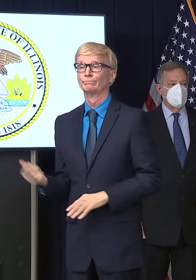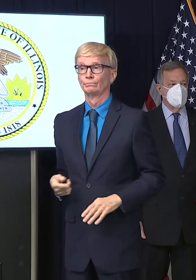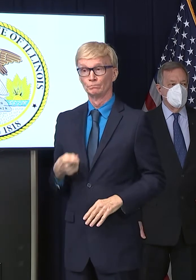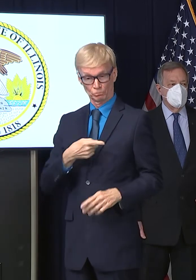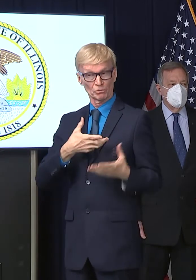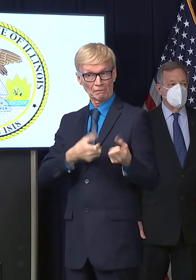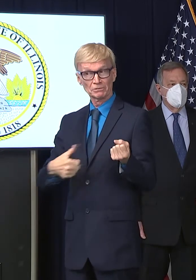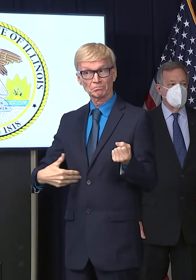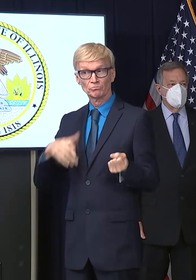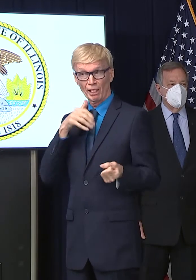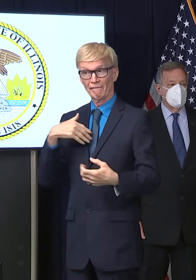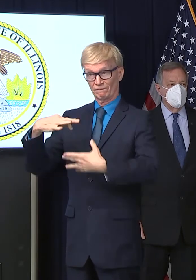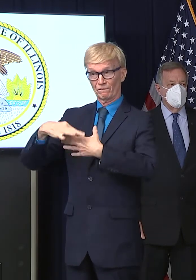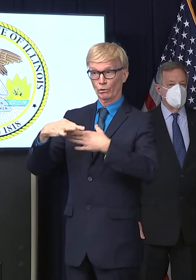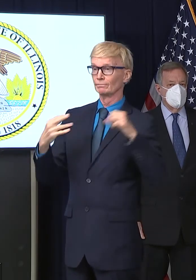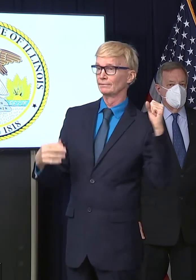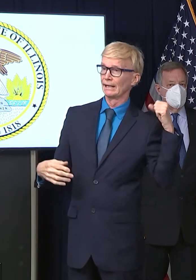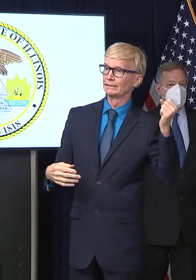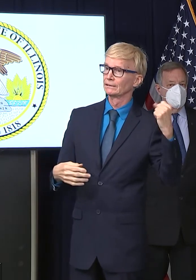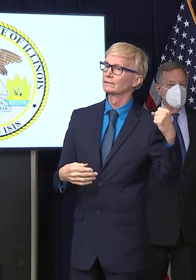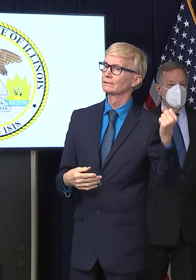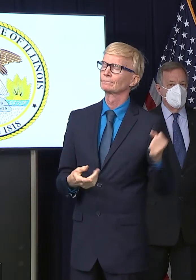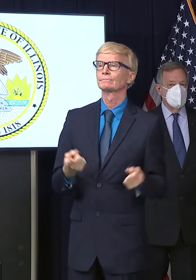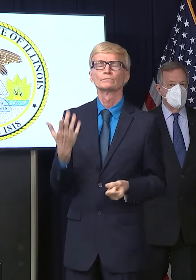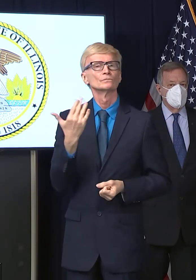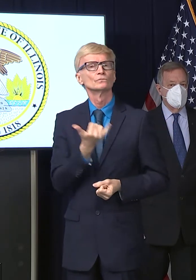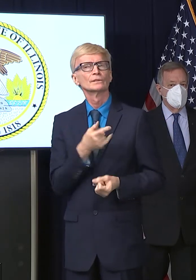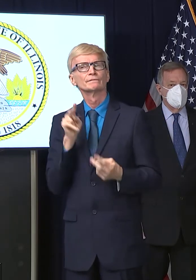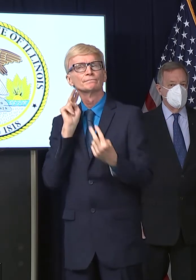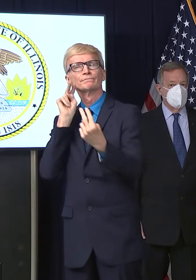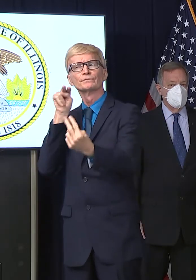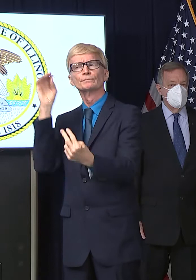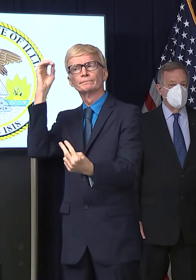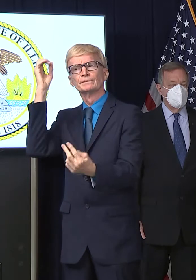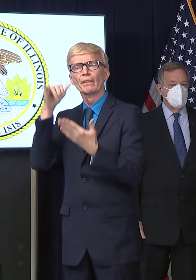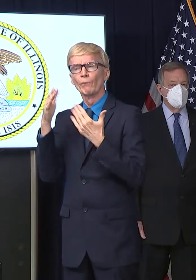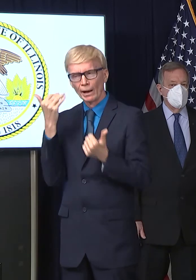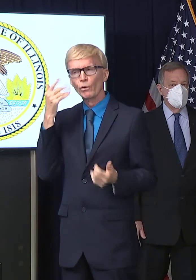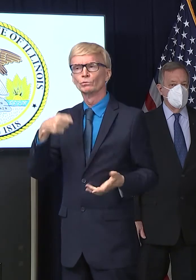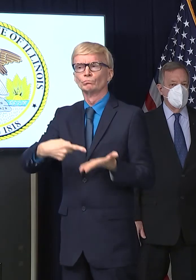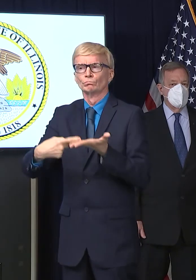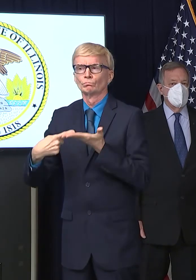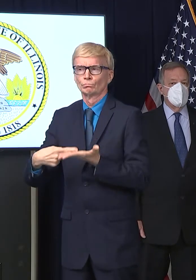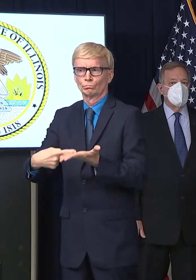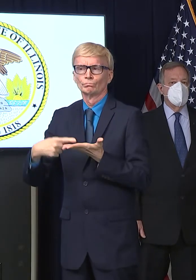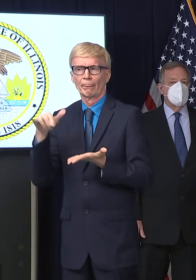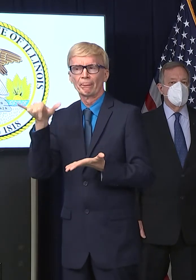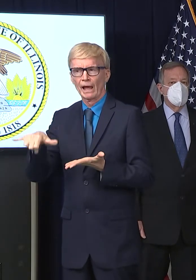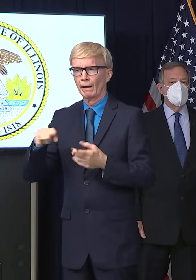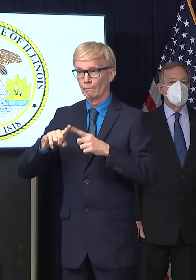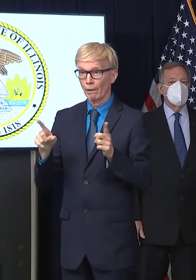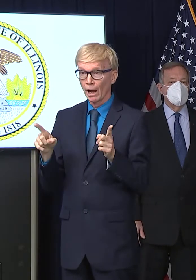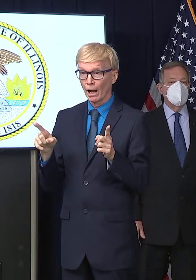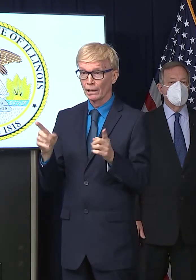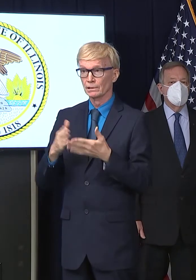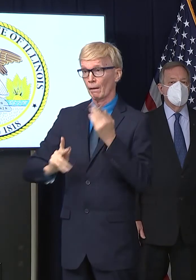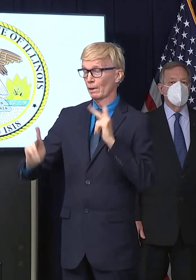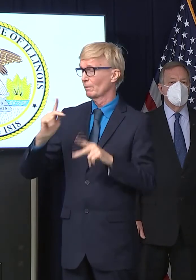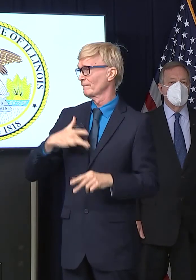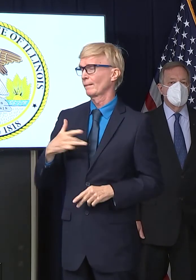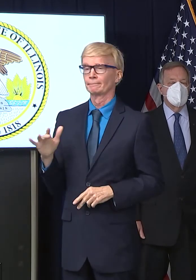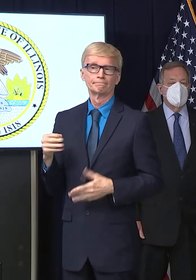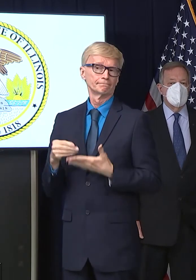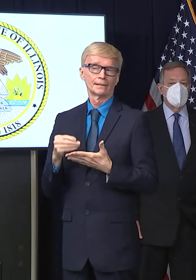you need on Yes. the spending? Why use it that way? I know you've talked about it, but there are those who feel that the money was